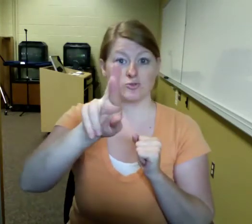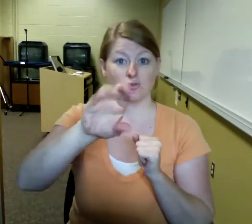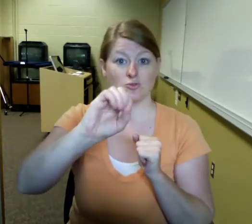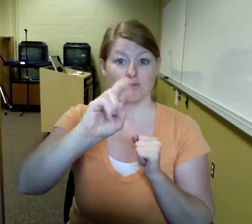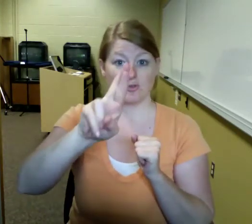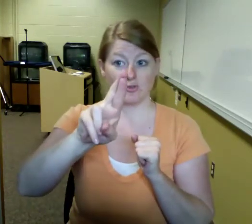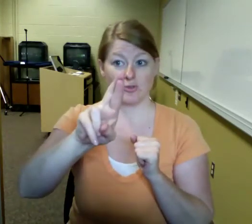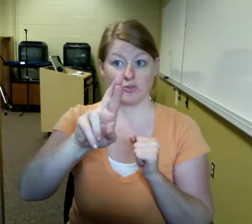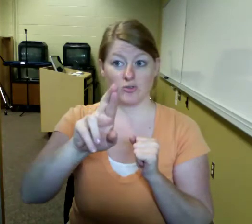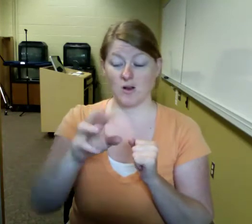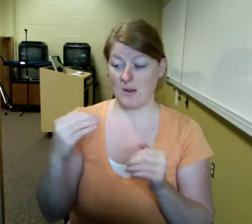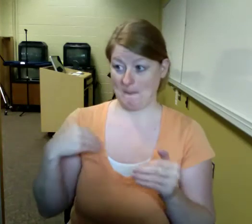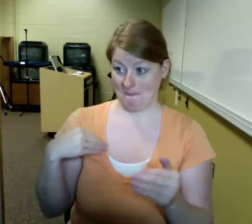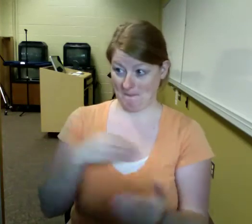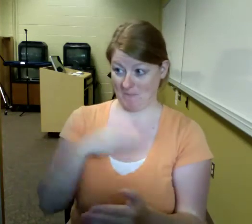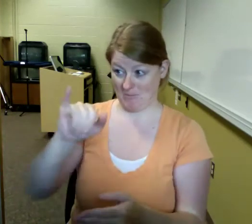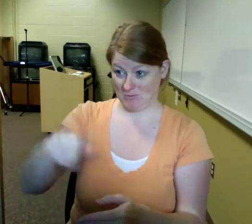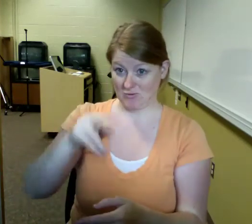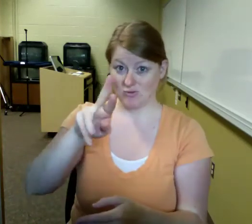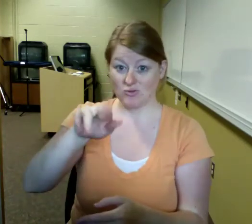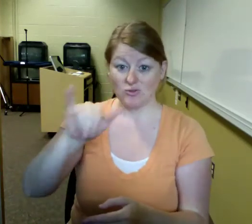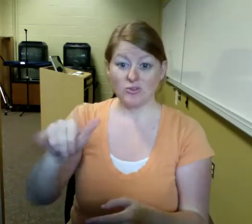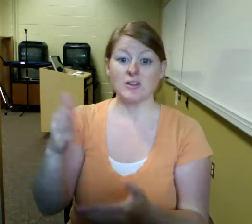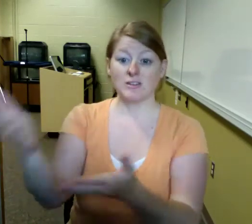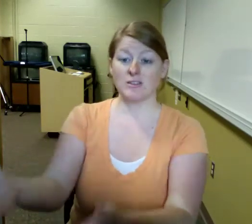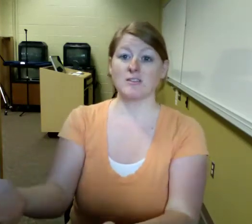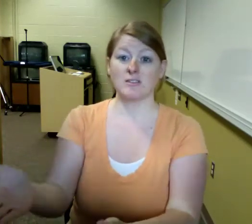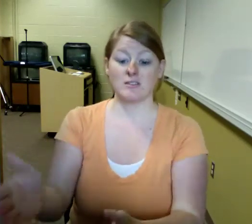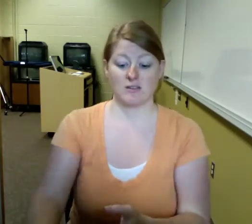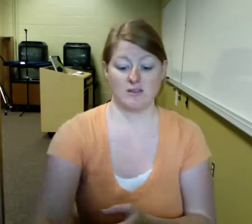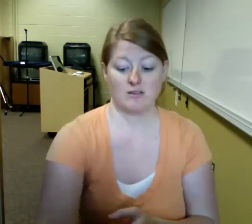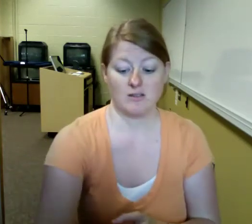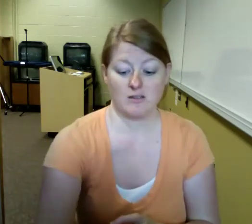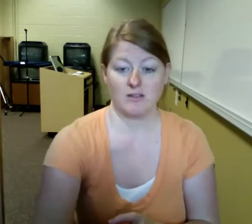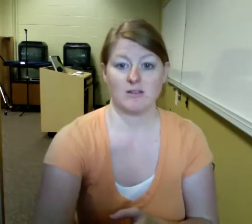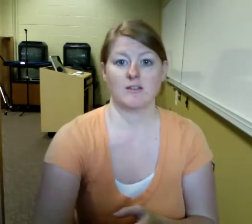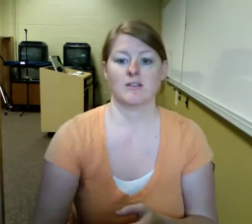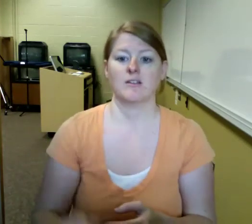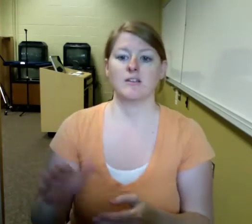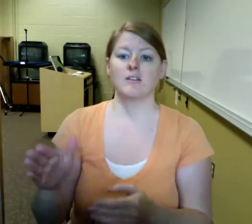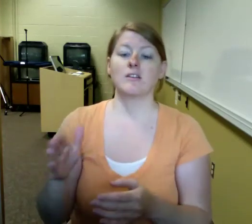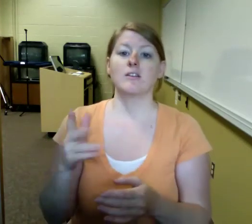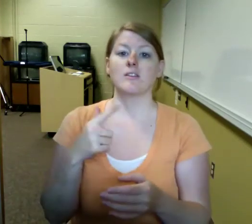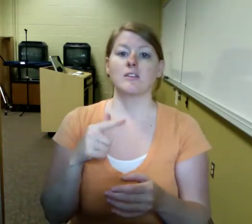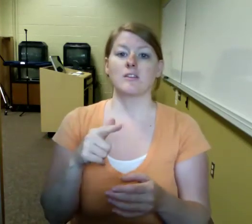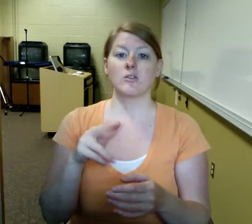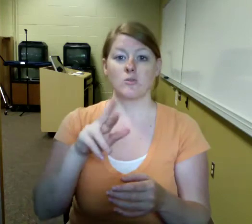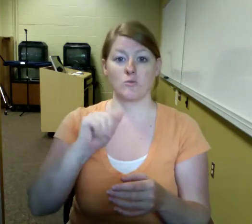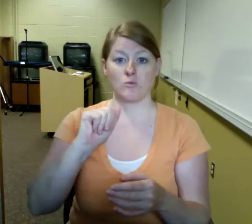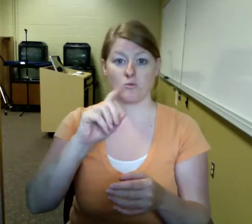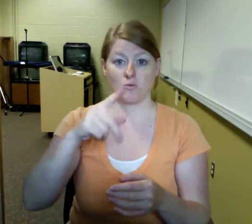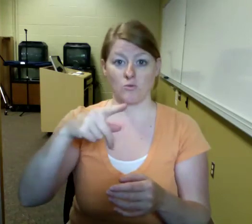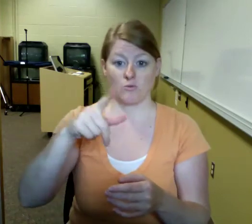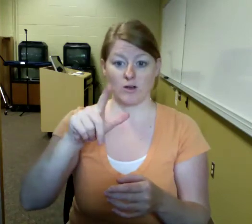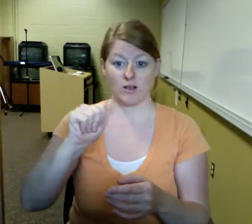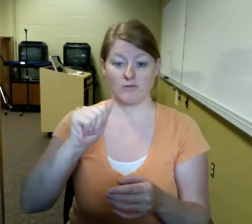Members of the jury, these are the criminal cases wherein the defendant, Ralph Harris, and the defendant, Peter Johnson,